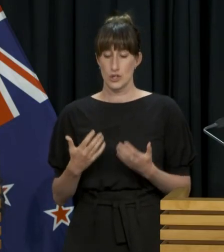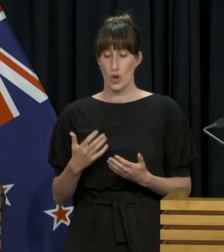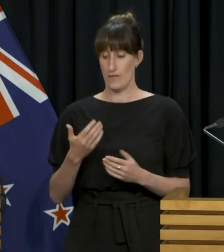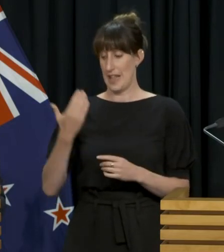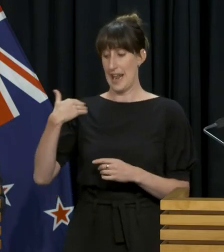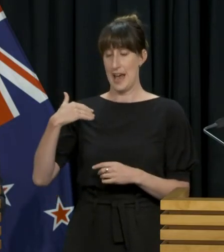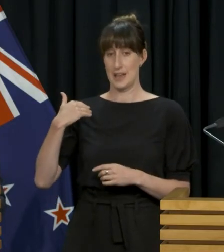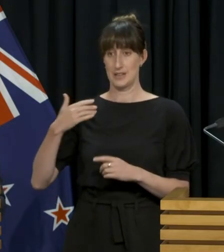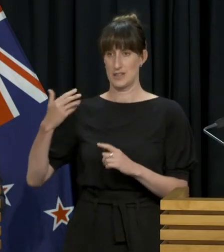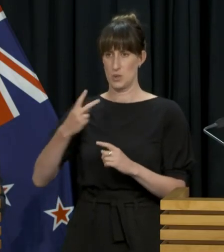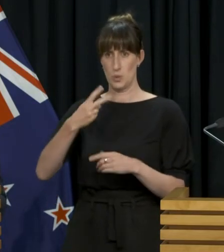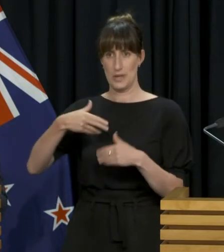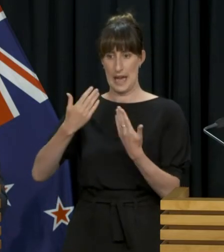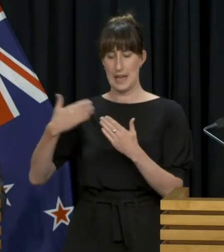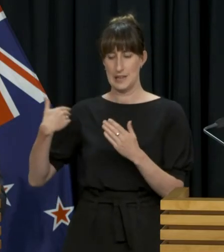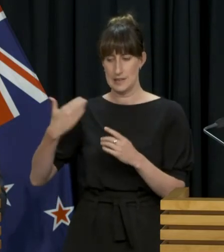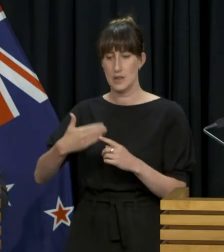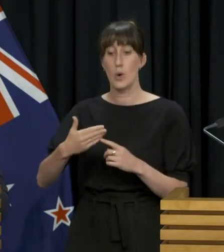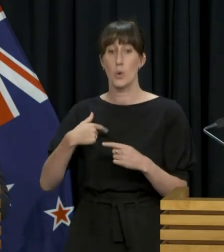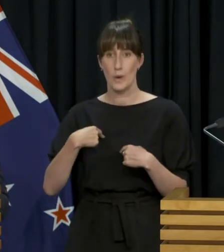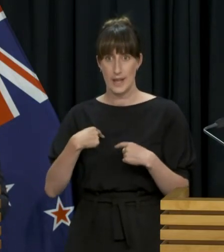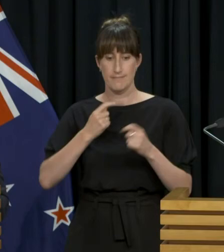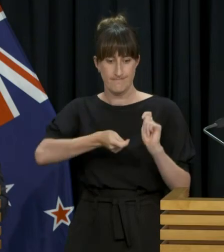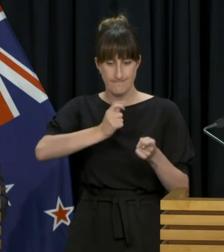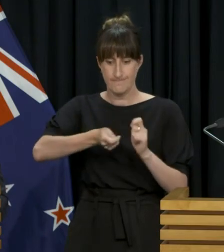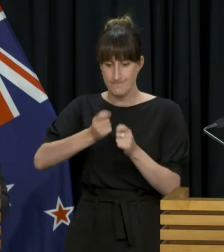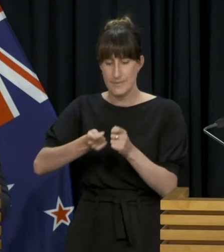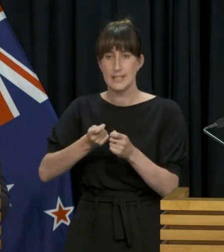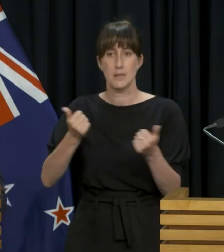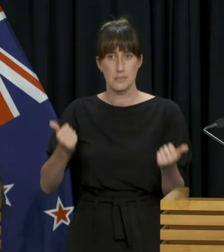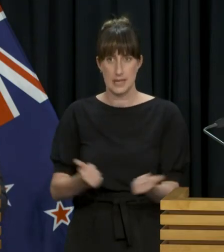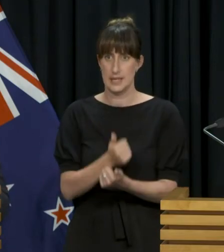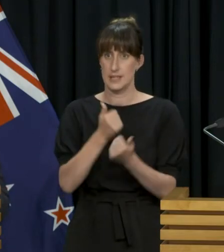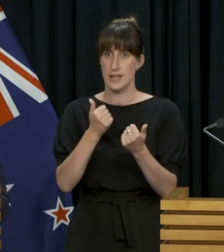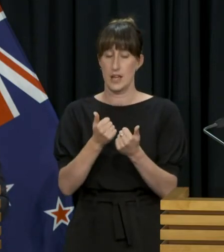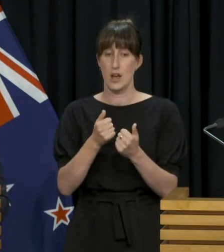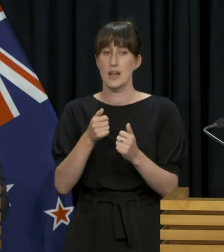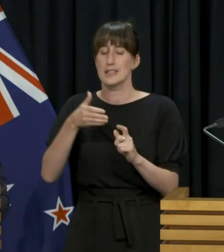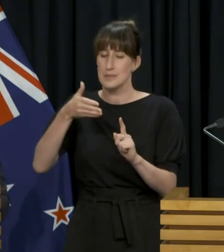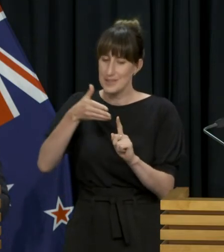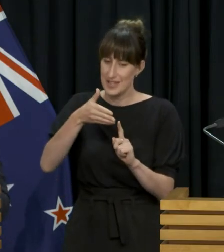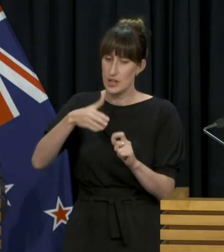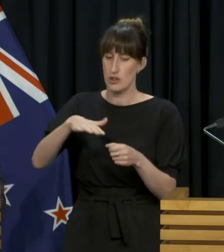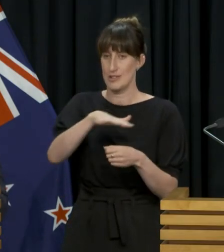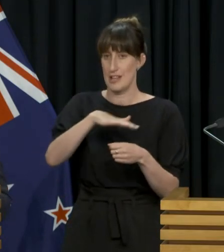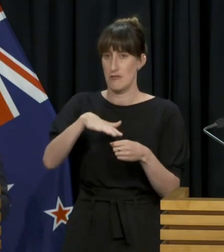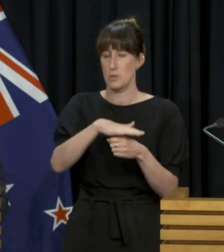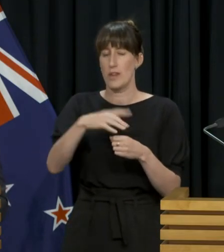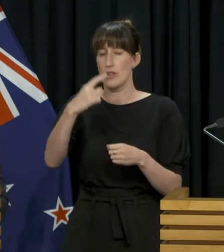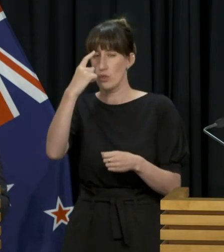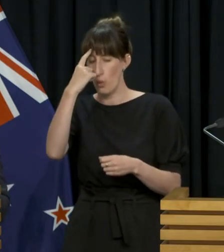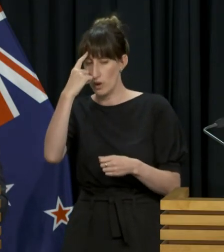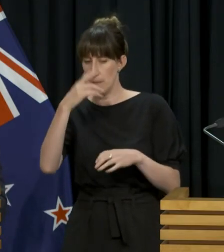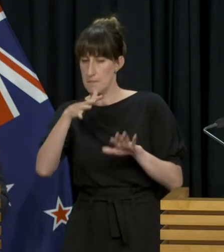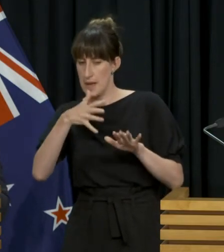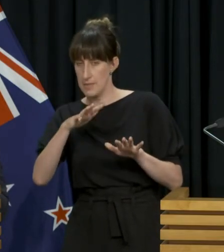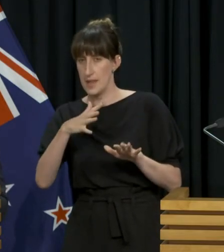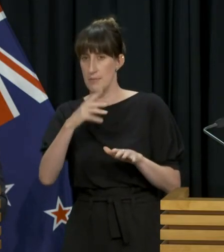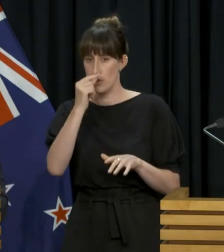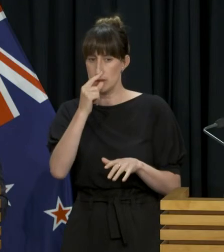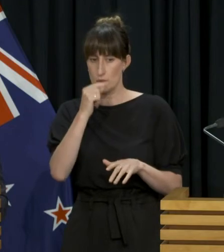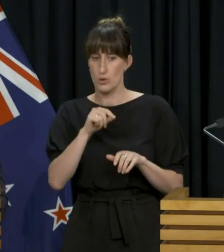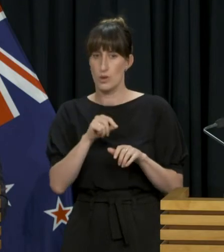do extensive community testing in and around the areas that we were concerned about to make sure that we were ruling out the potential